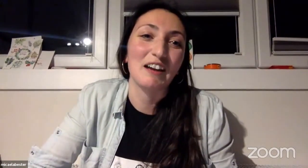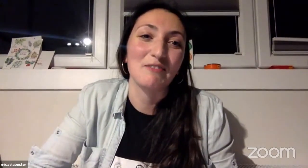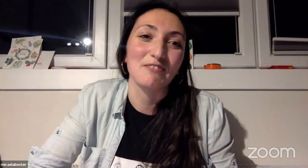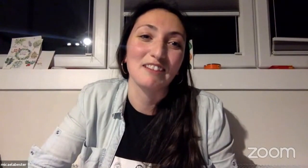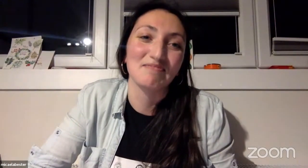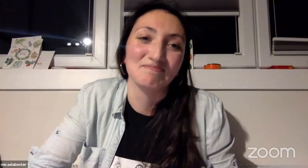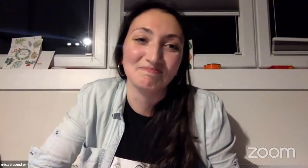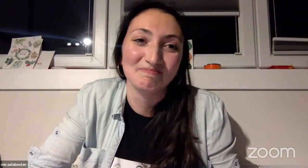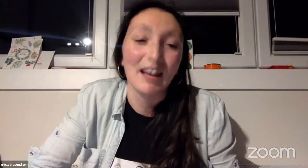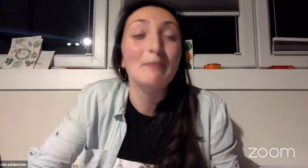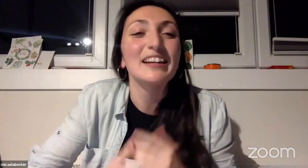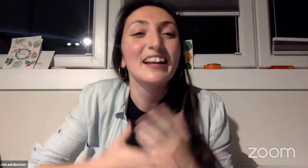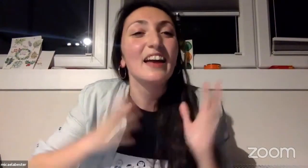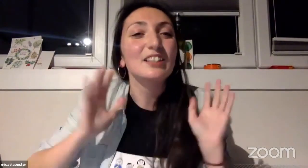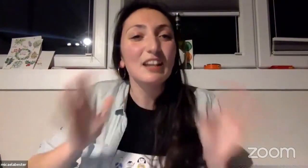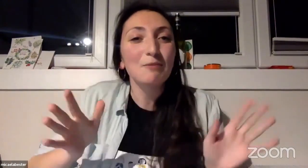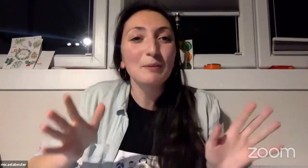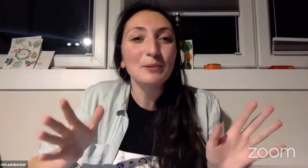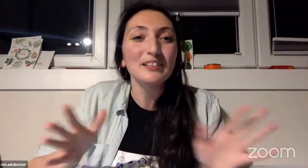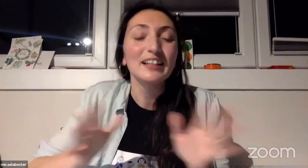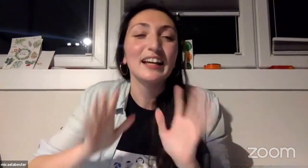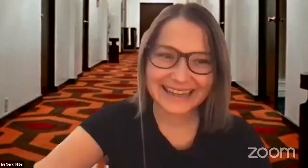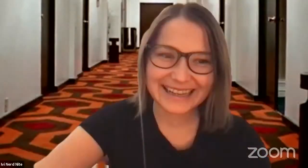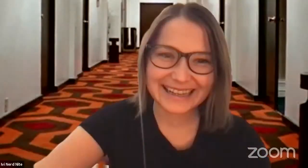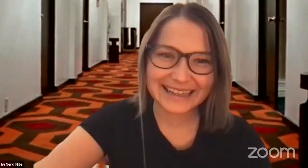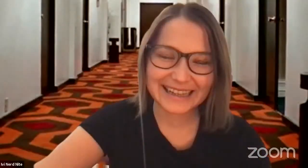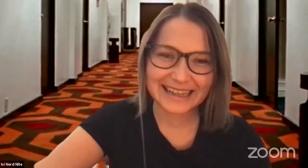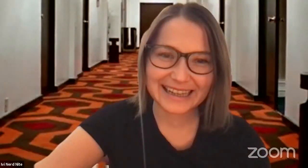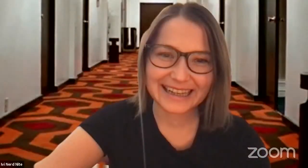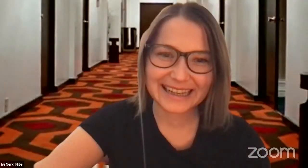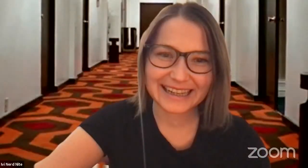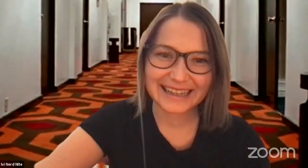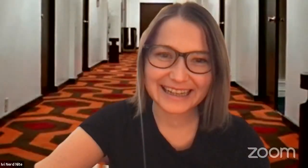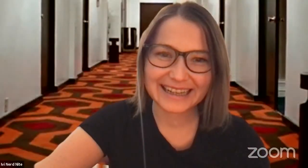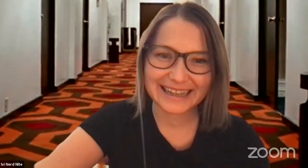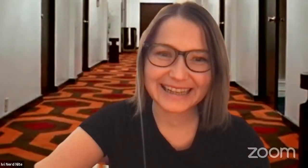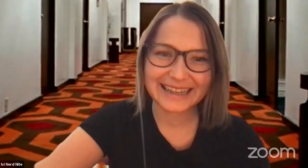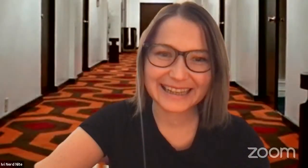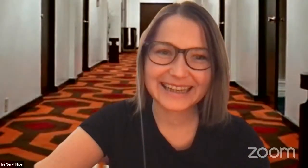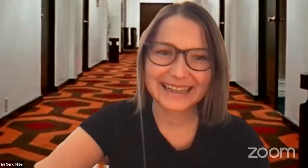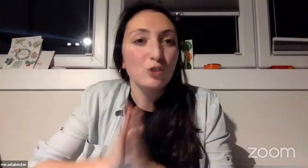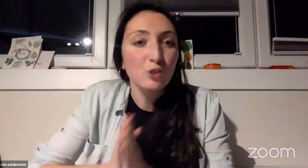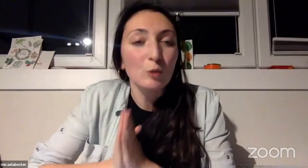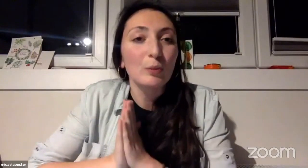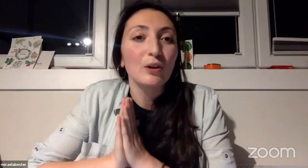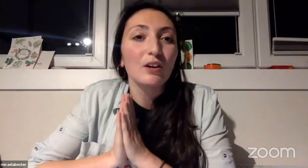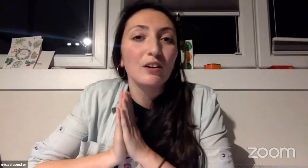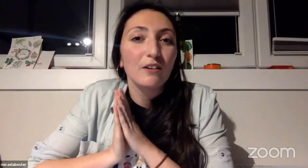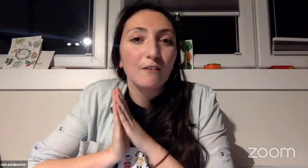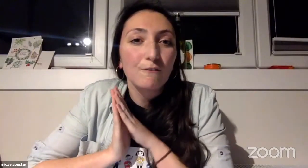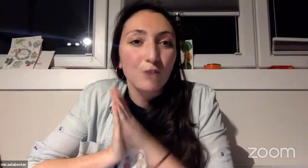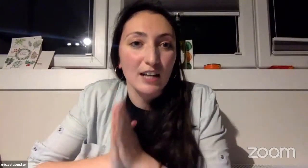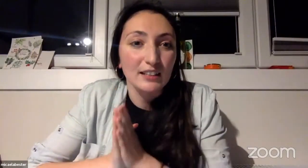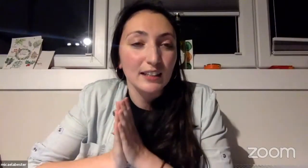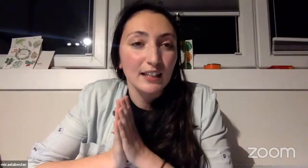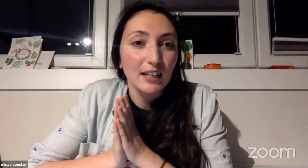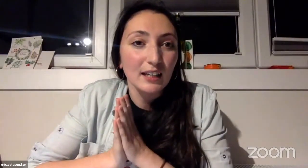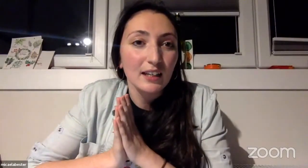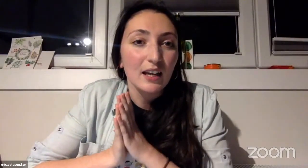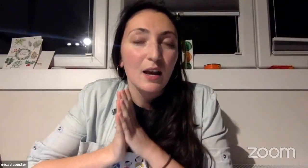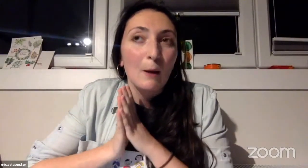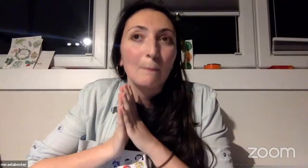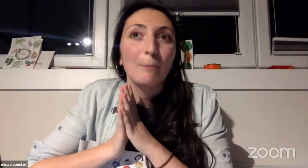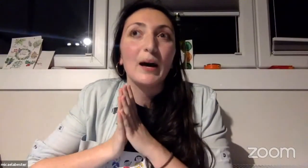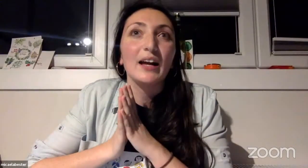those are kind of fun. I mean, deaf people in general are pretty blunt. Like, they're super